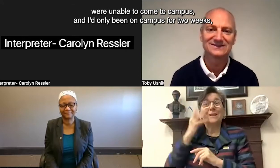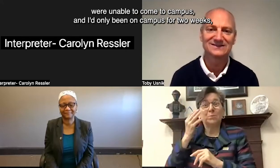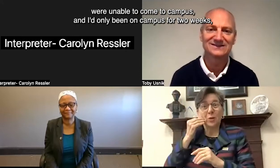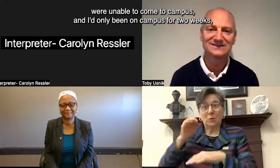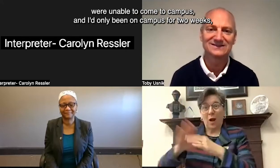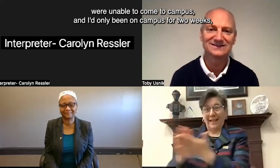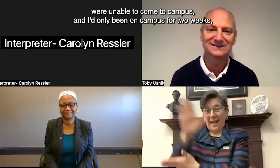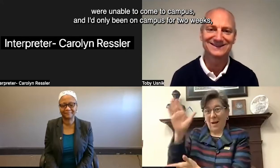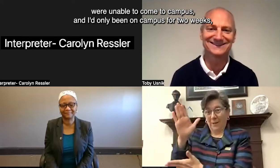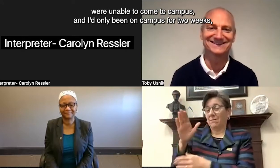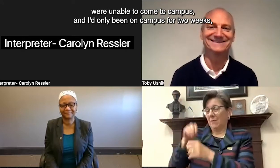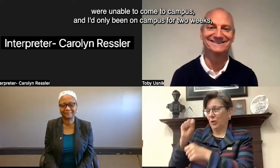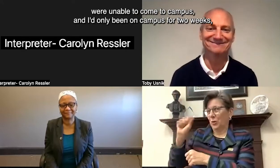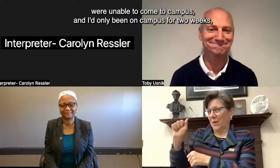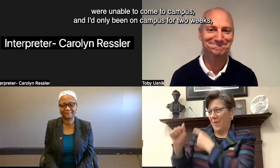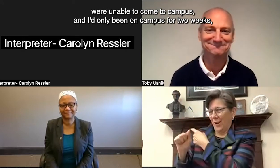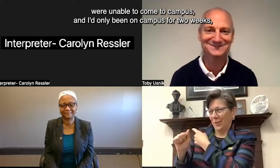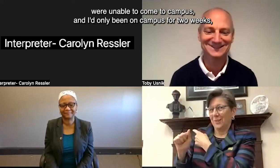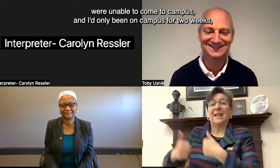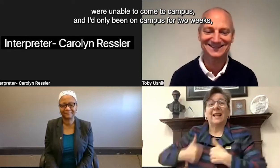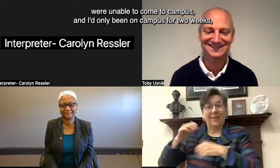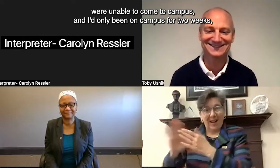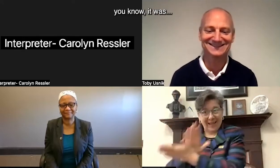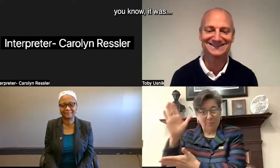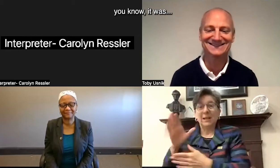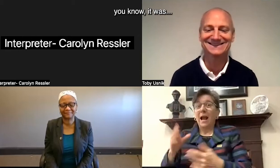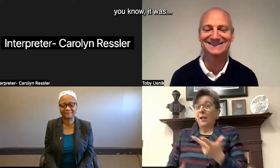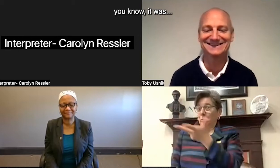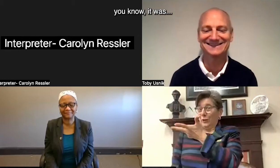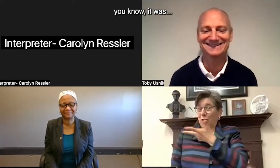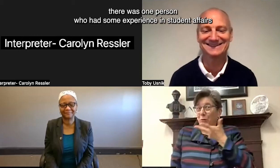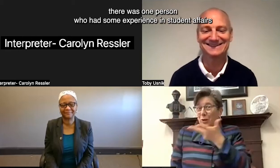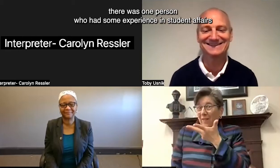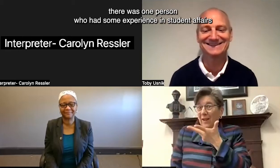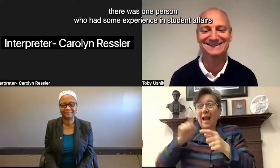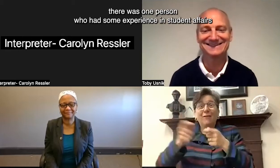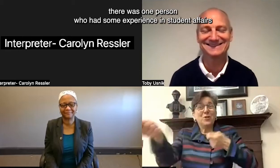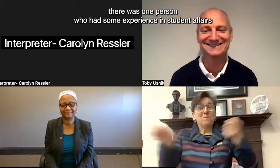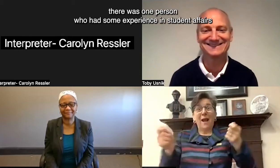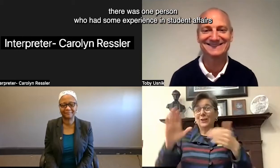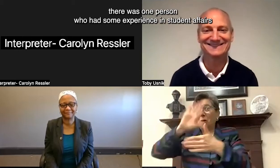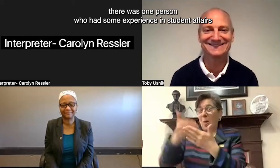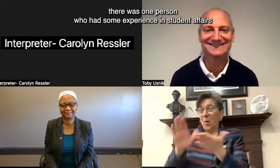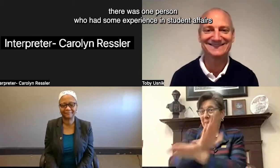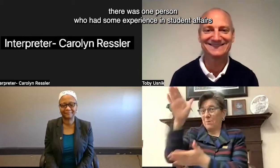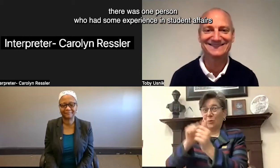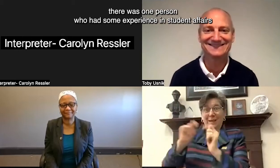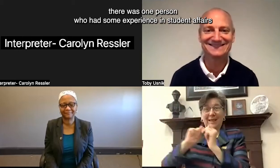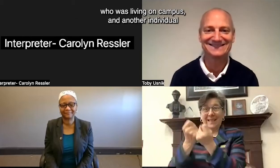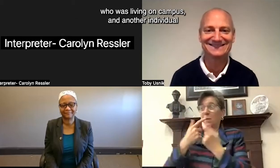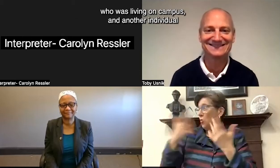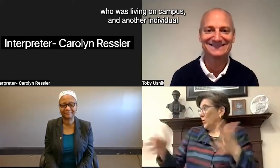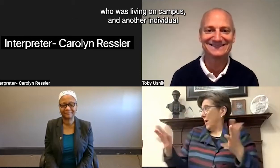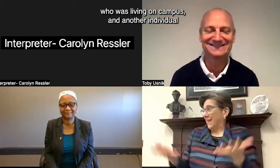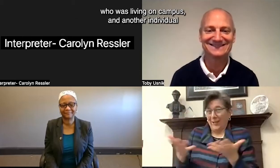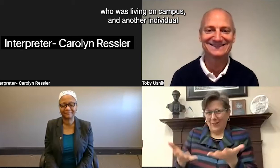only been on campus for two weeks. You know, there was one person who had some experience in student affairs who was living on campus, and another individual